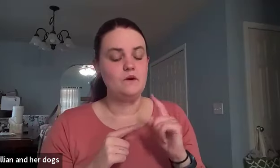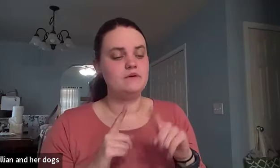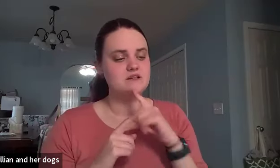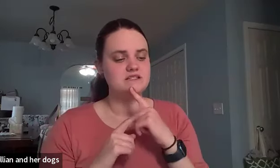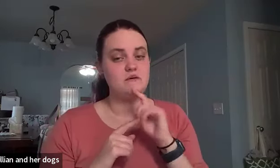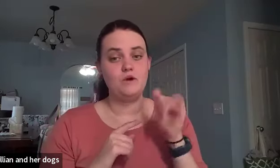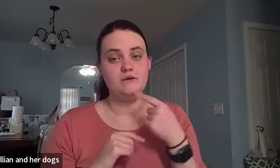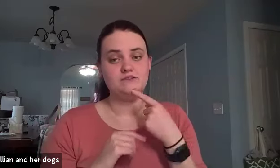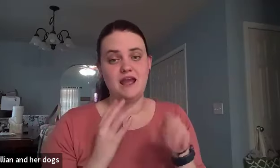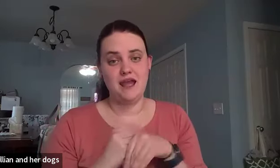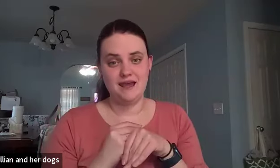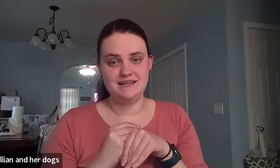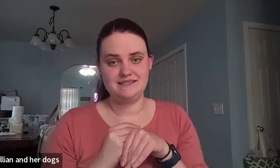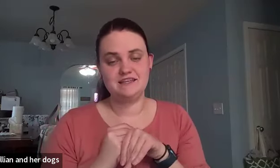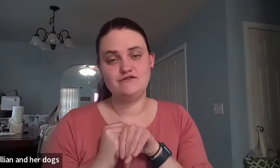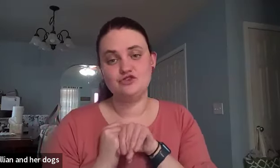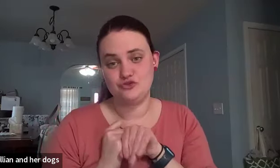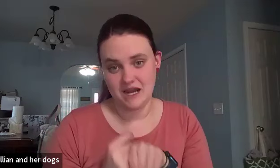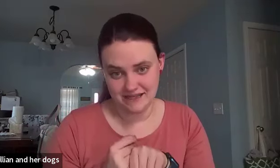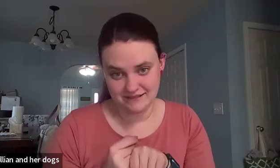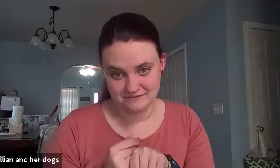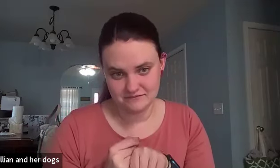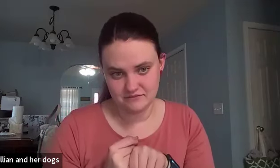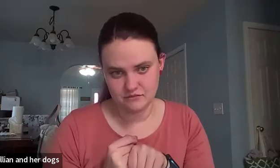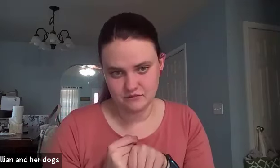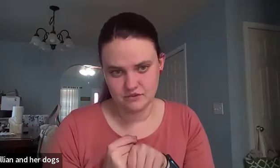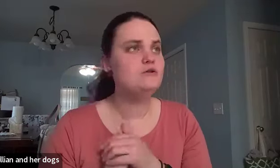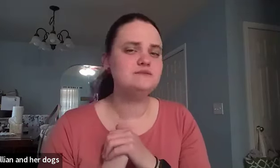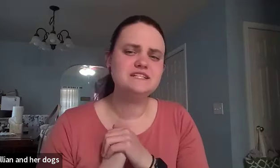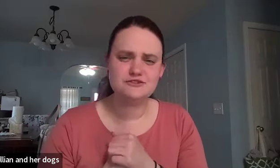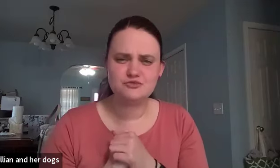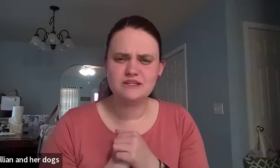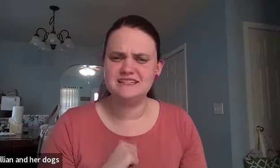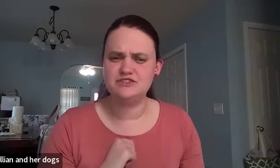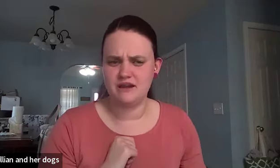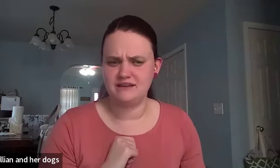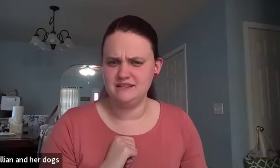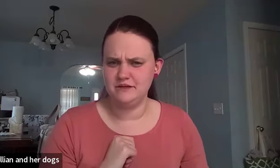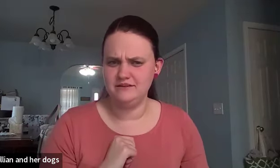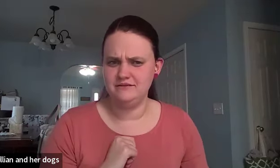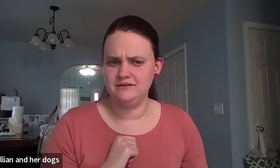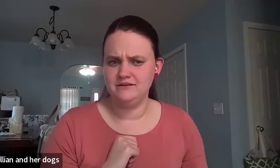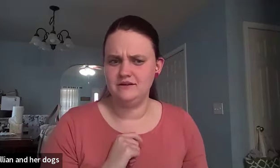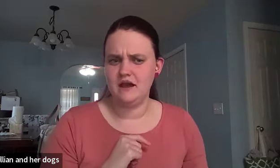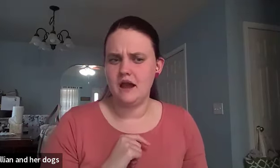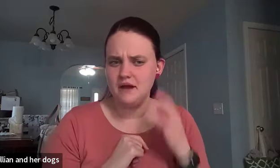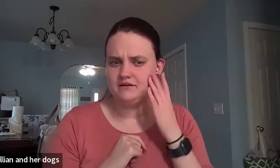What I was going to say, the one I was going to add is the sign for dragon, which, we did dragon, didn't we? I might